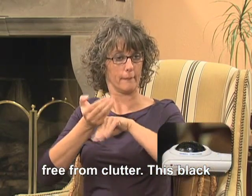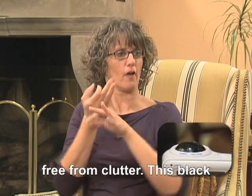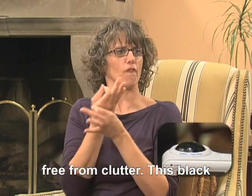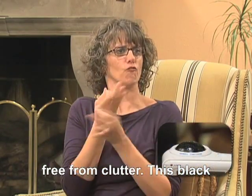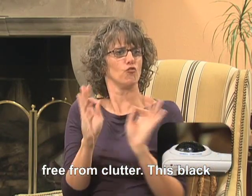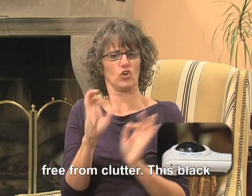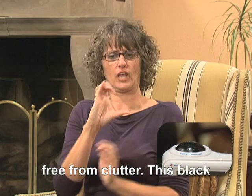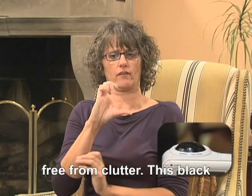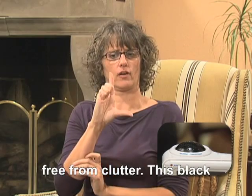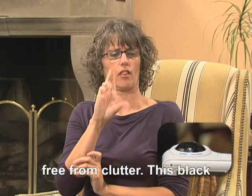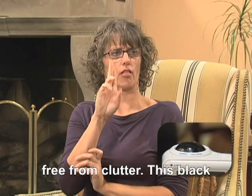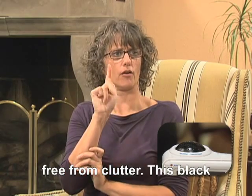from clutter.